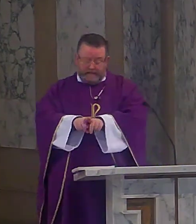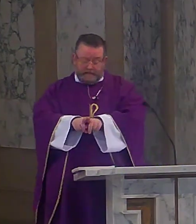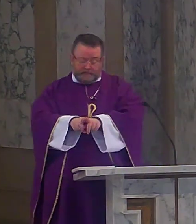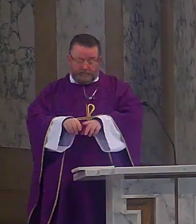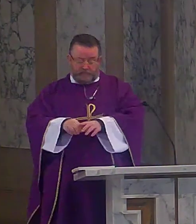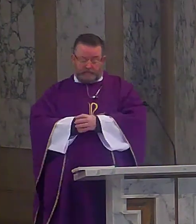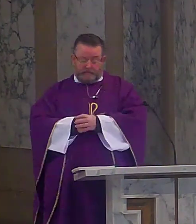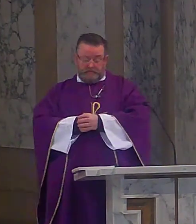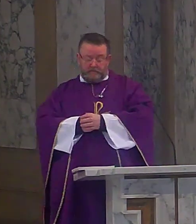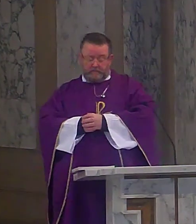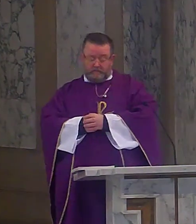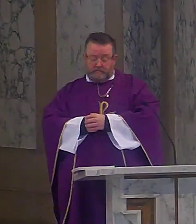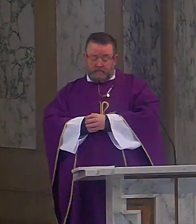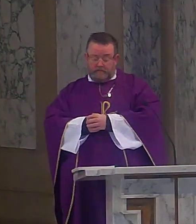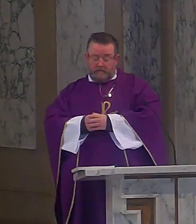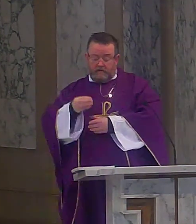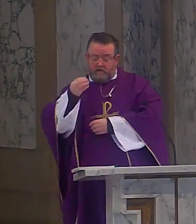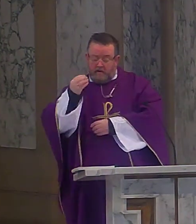well